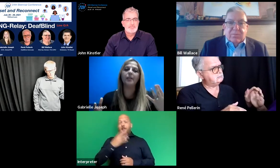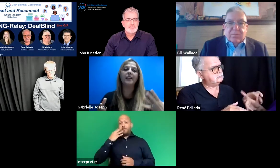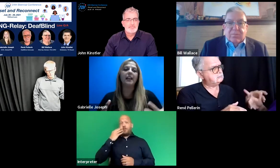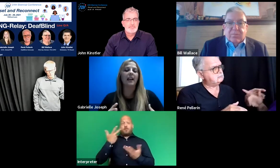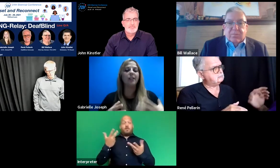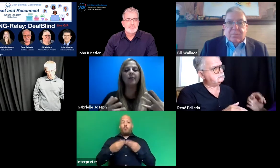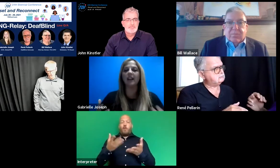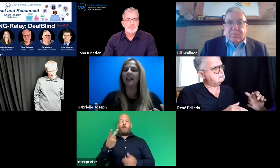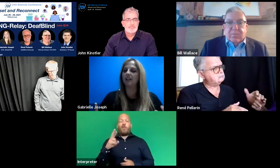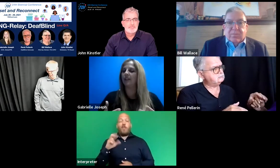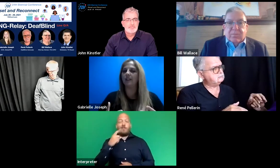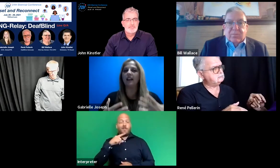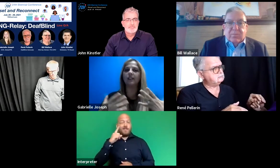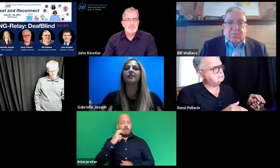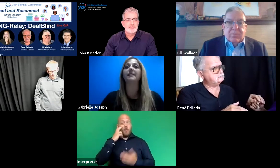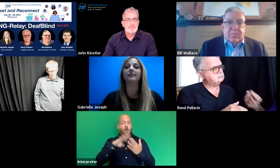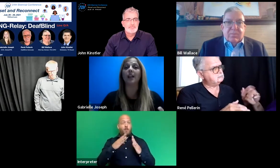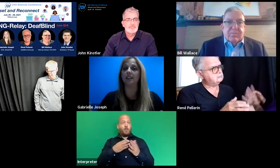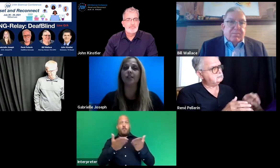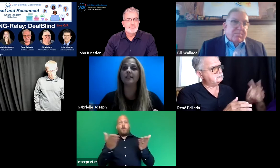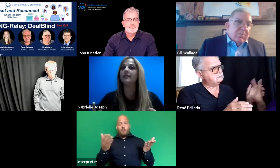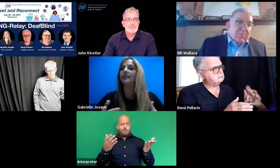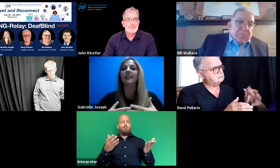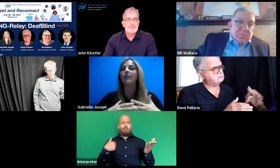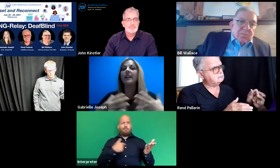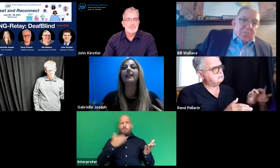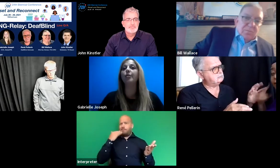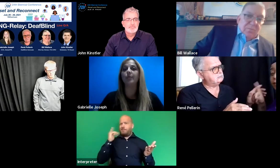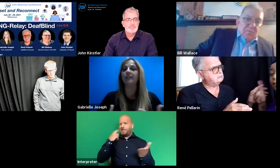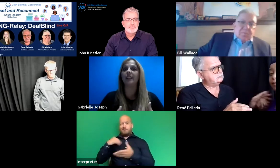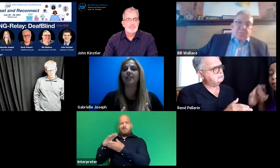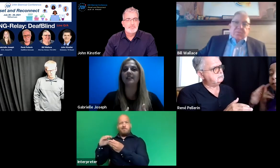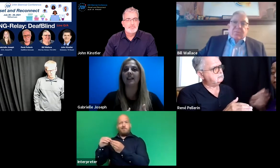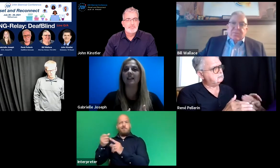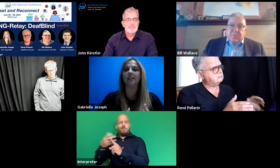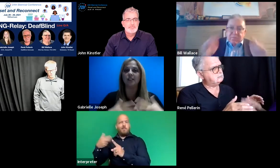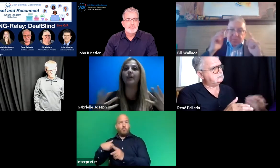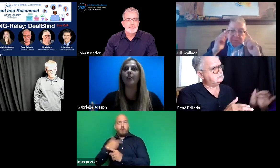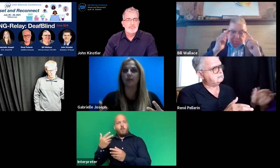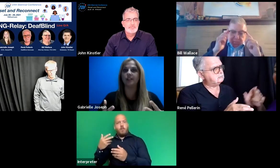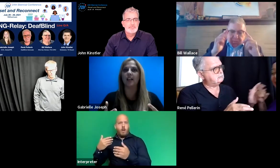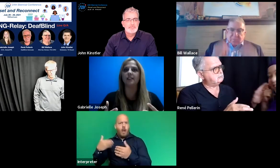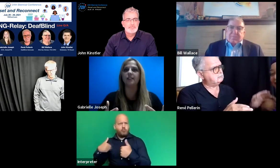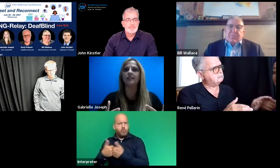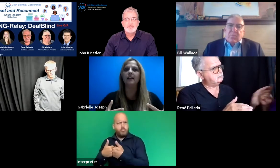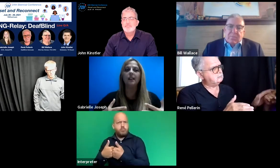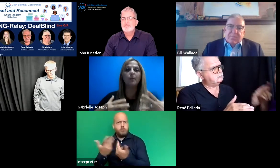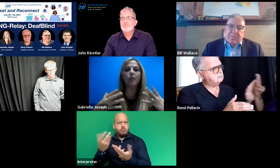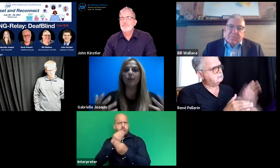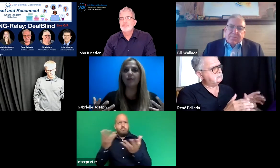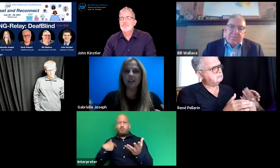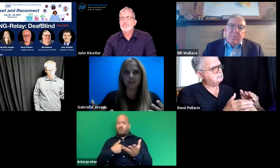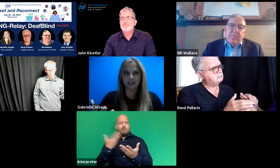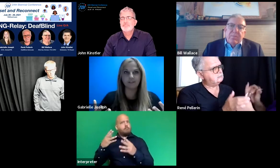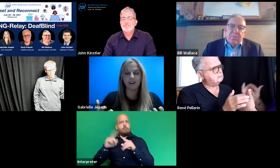deafblind community, I know that I ended with that there's been some challenges. And with any new innovation in technology, we know there's challenges. But